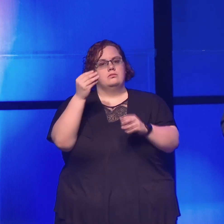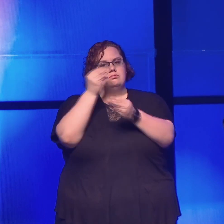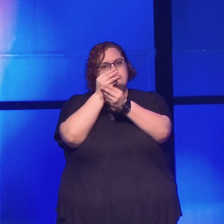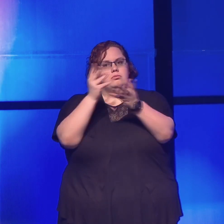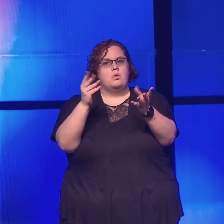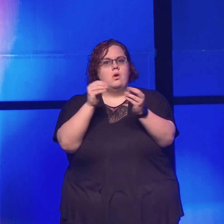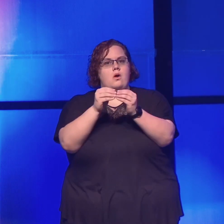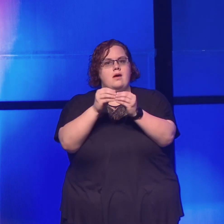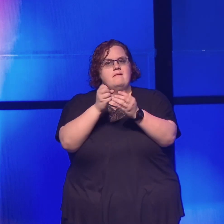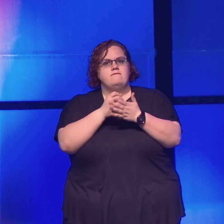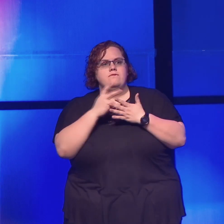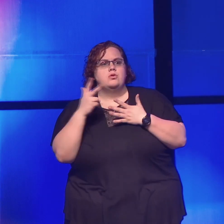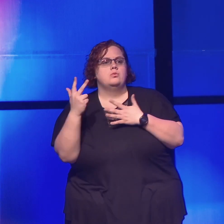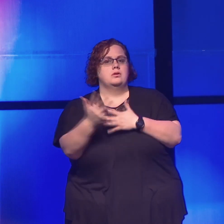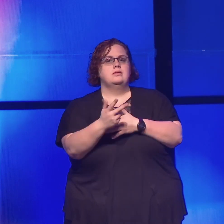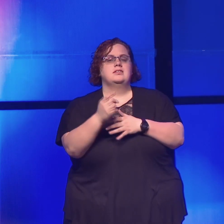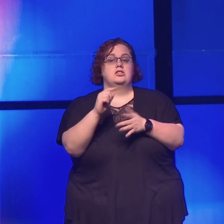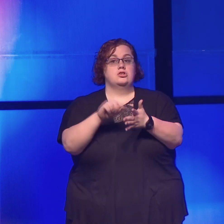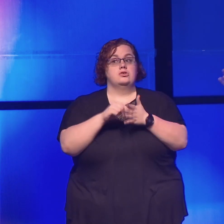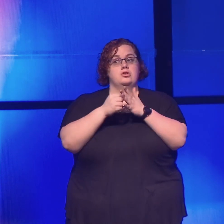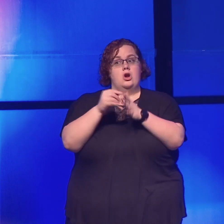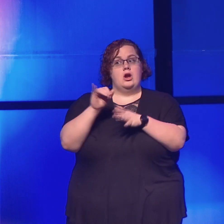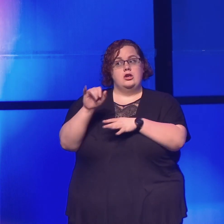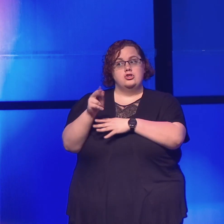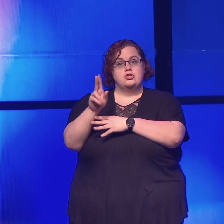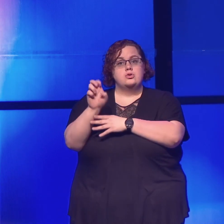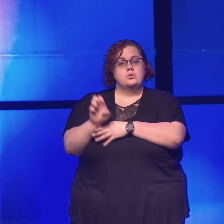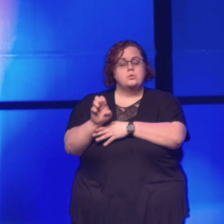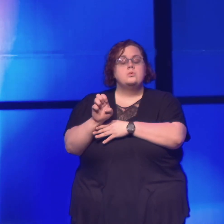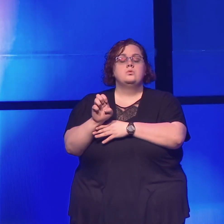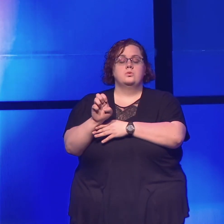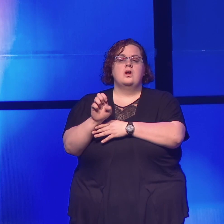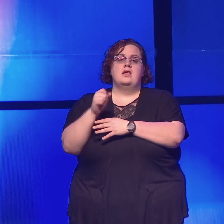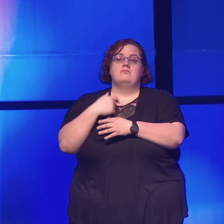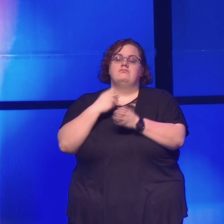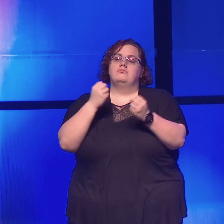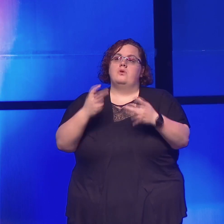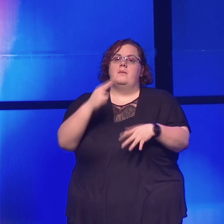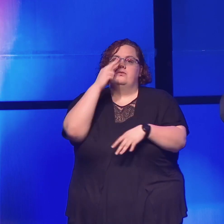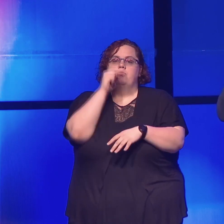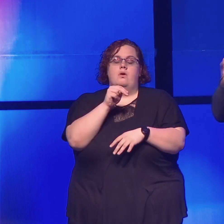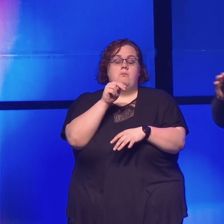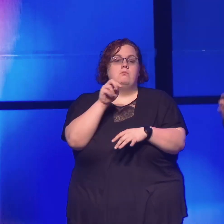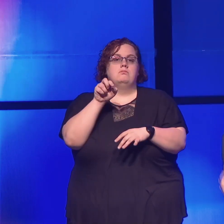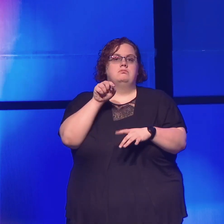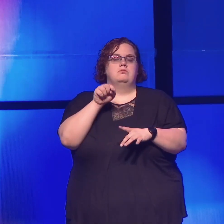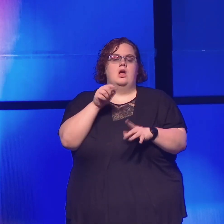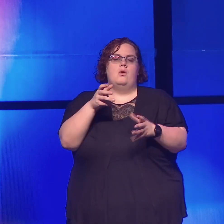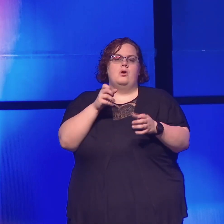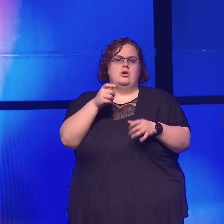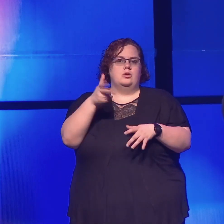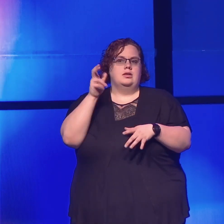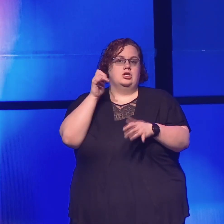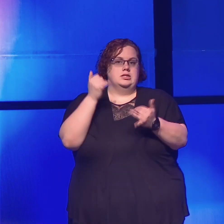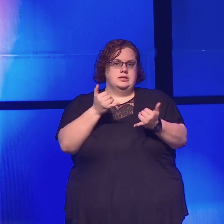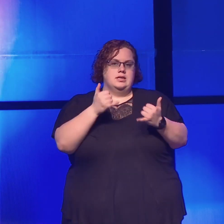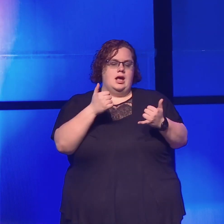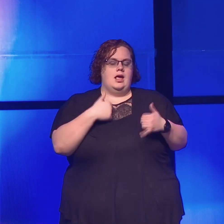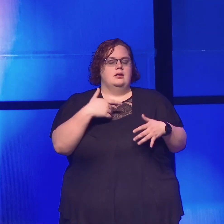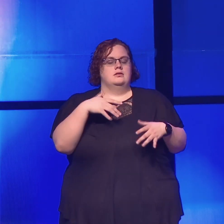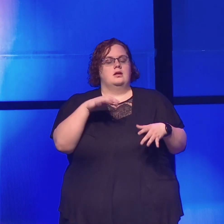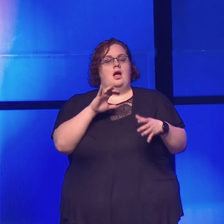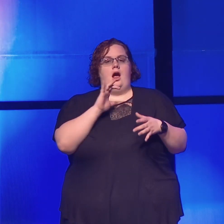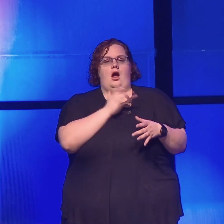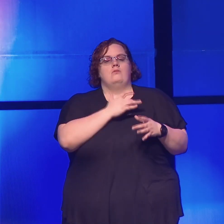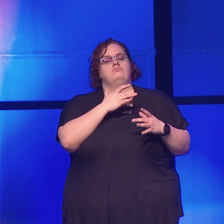few weeks. It's coming up in June. It's a lot of fun. And we'll talk about all of those things. But really what I want you to hear today is the heart of our